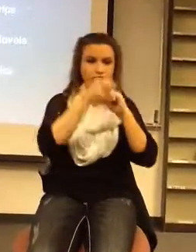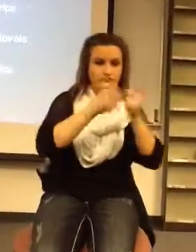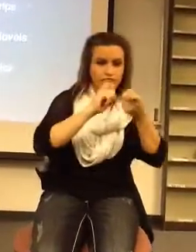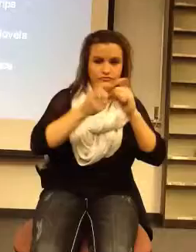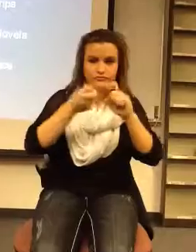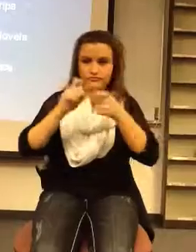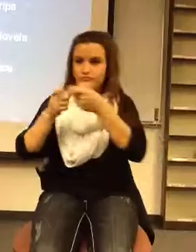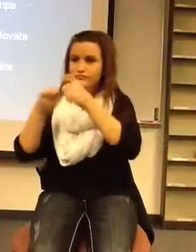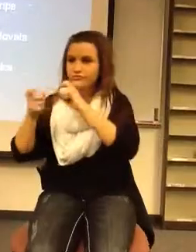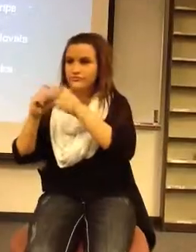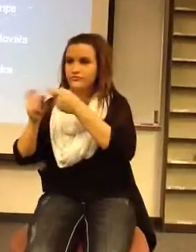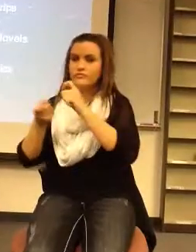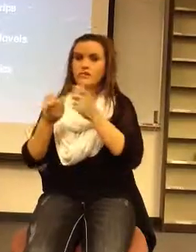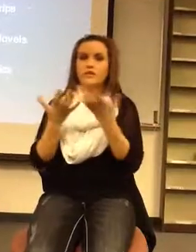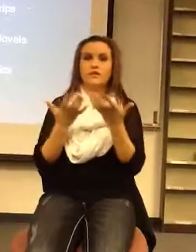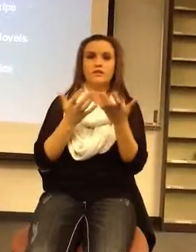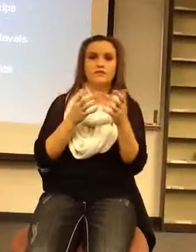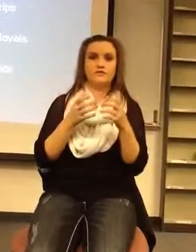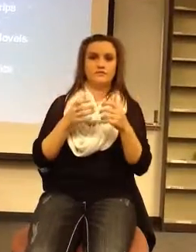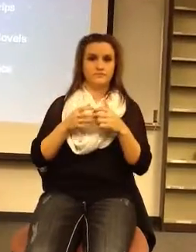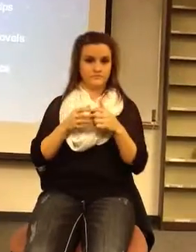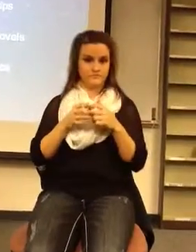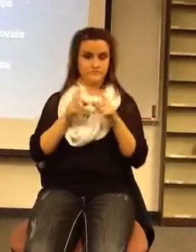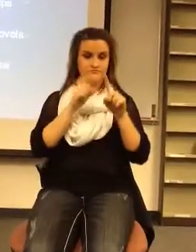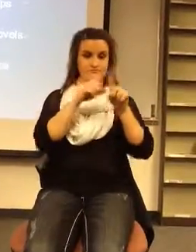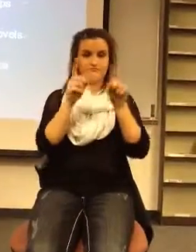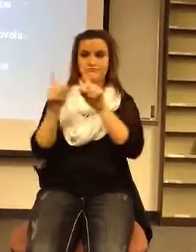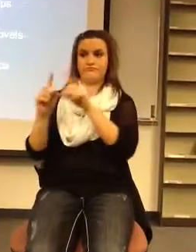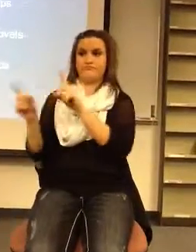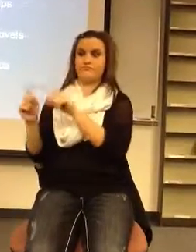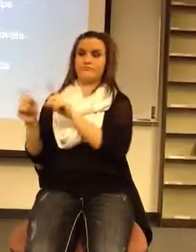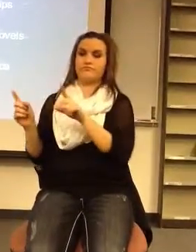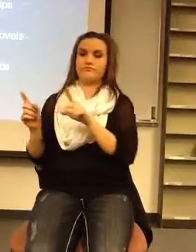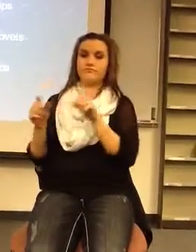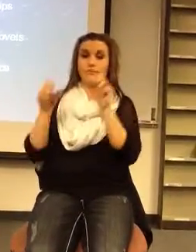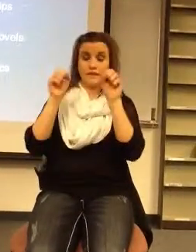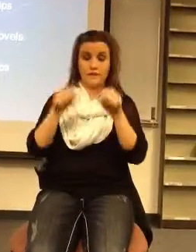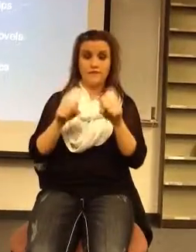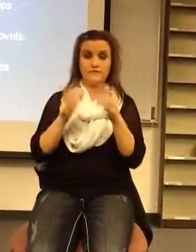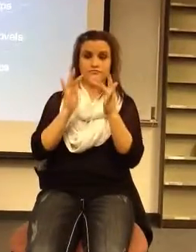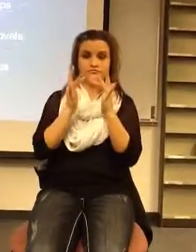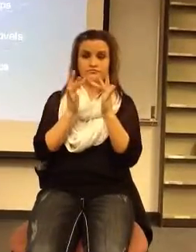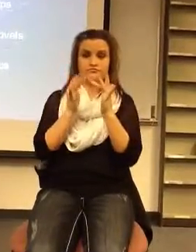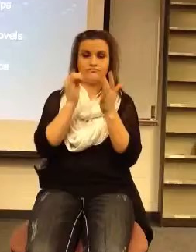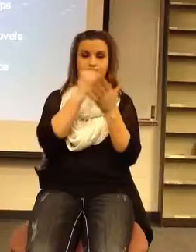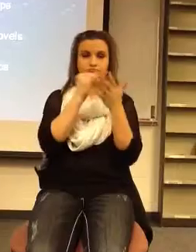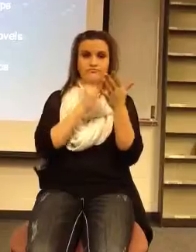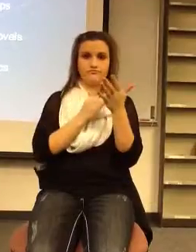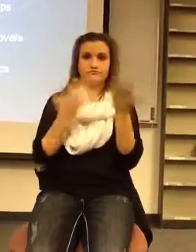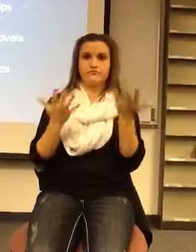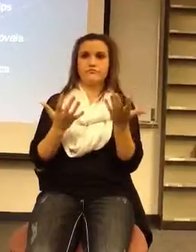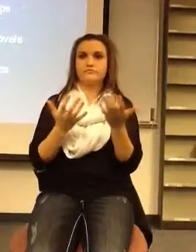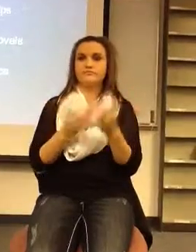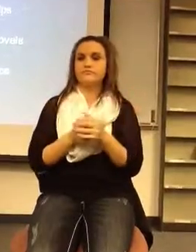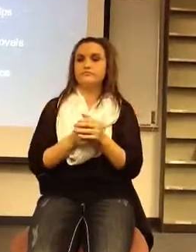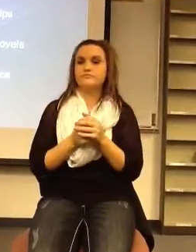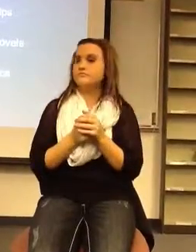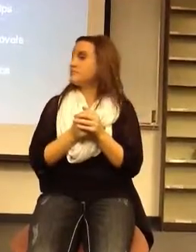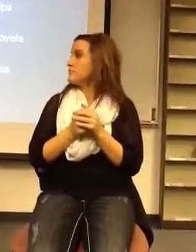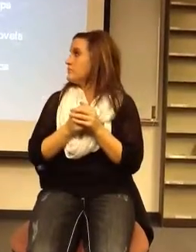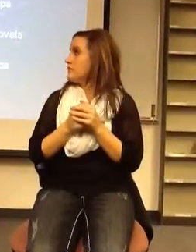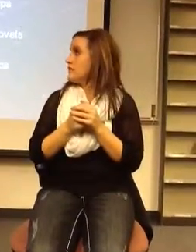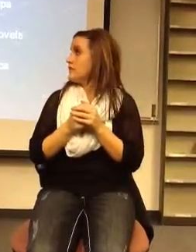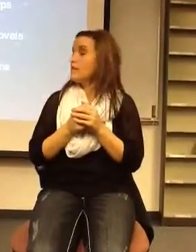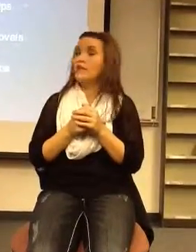And web comics is really a place where someone can exploit that. However, although there are